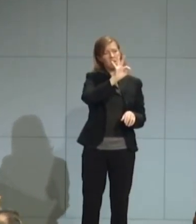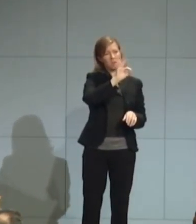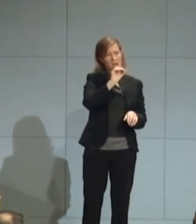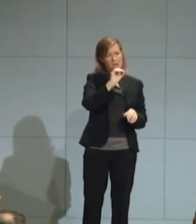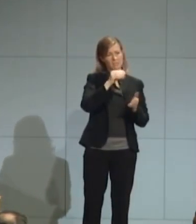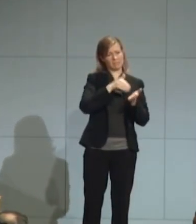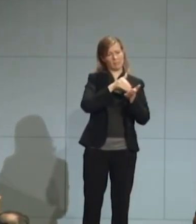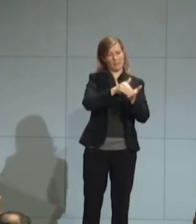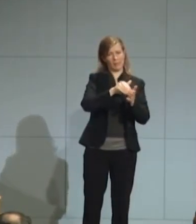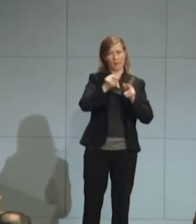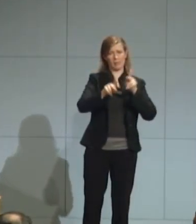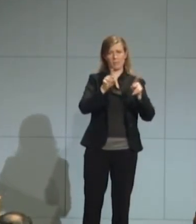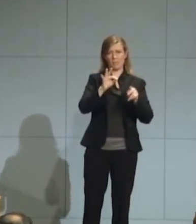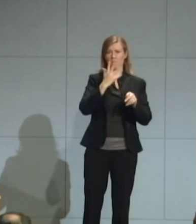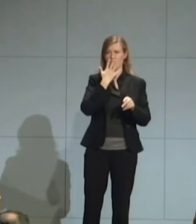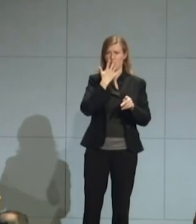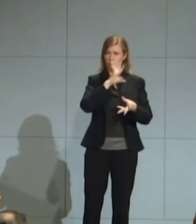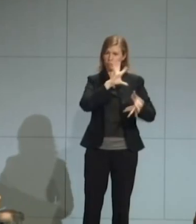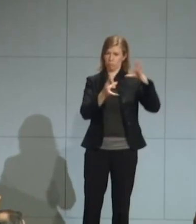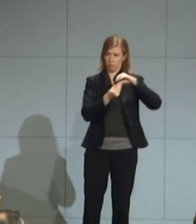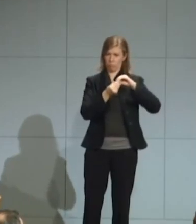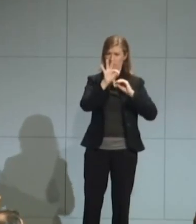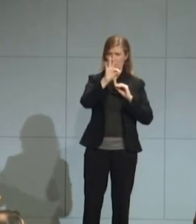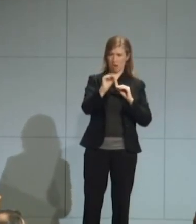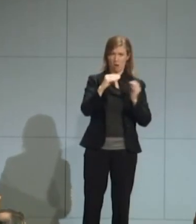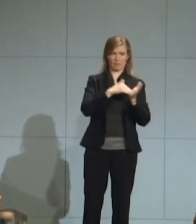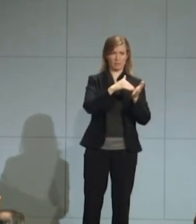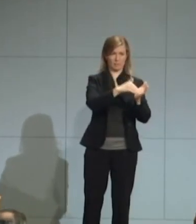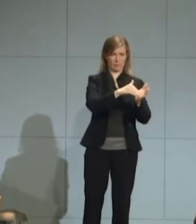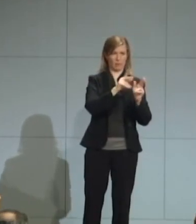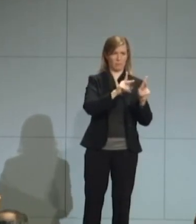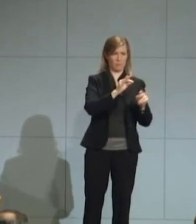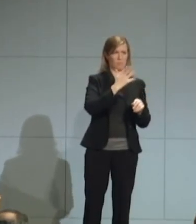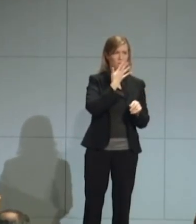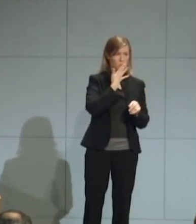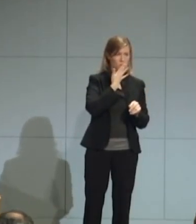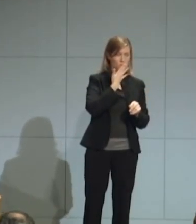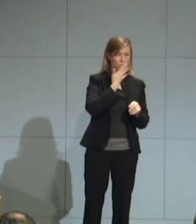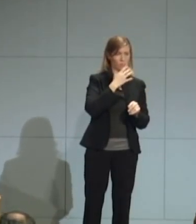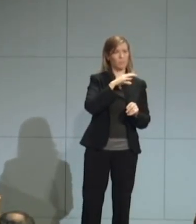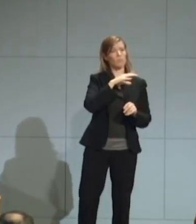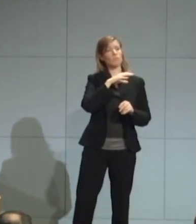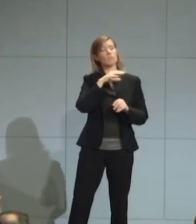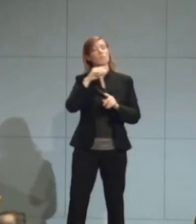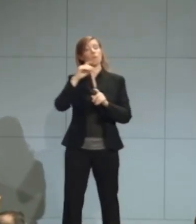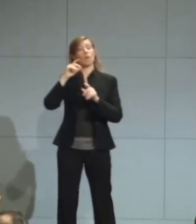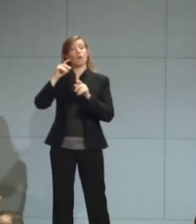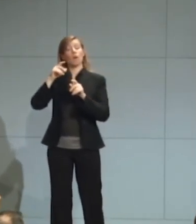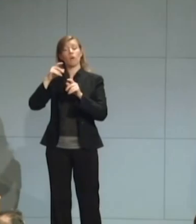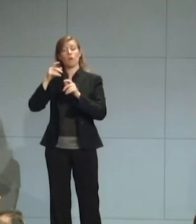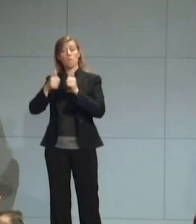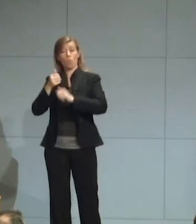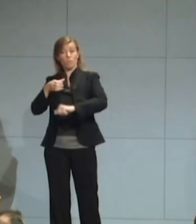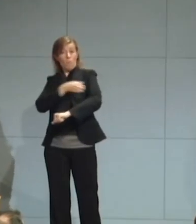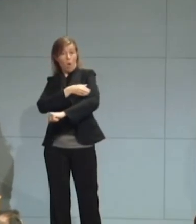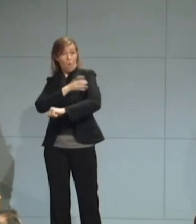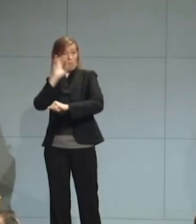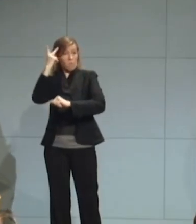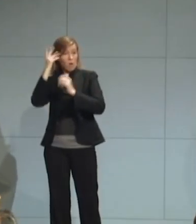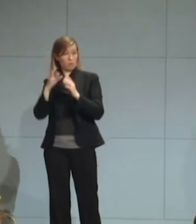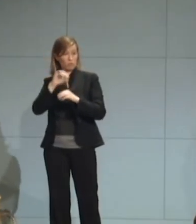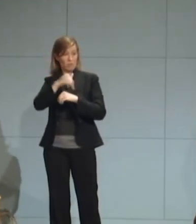of institutional racial inequality. How do we know that? Well, I could spend literally